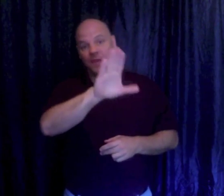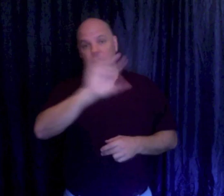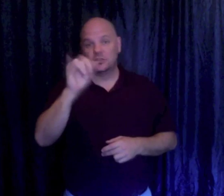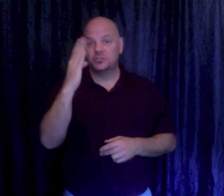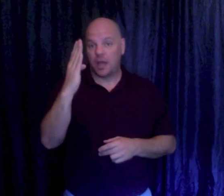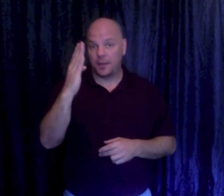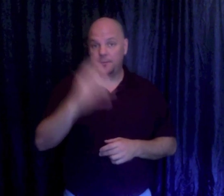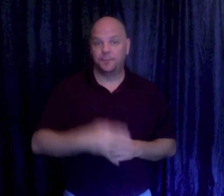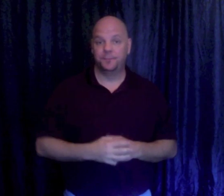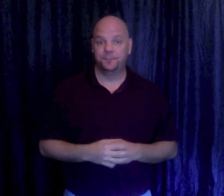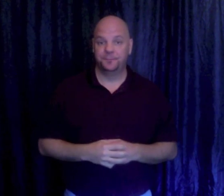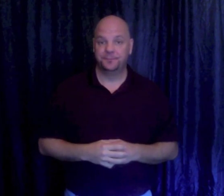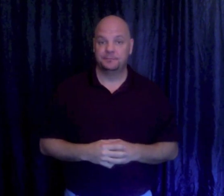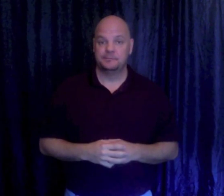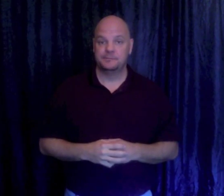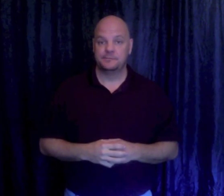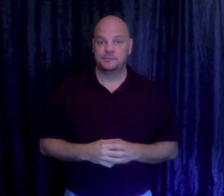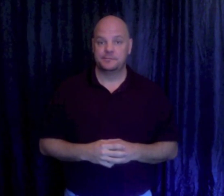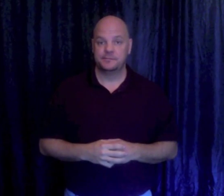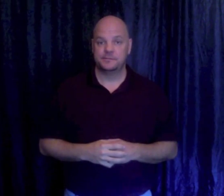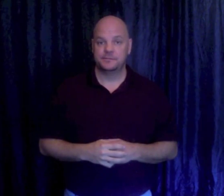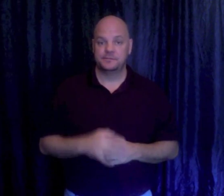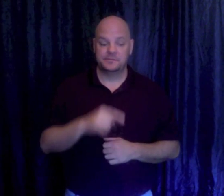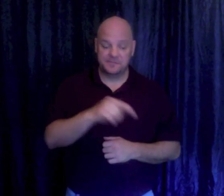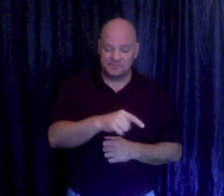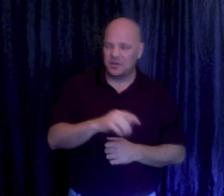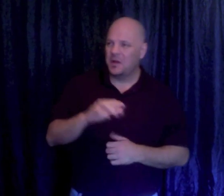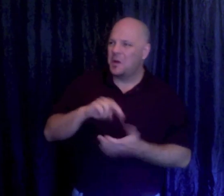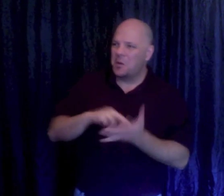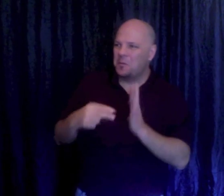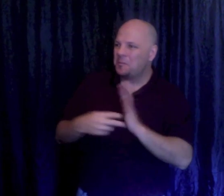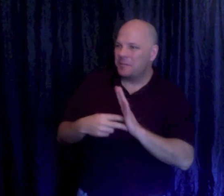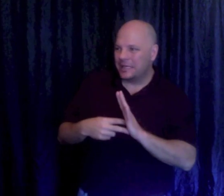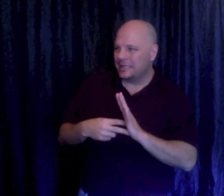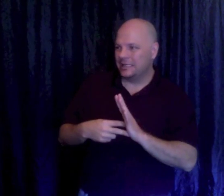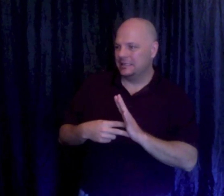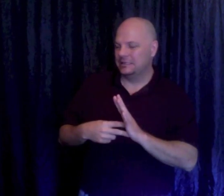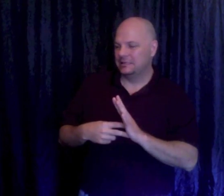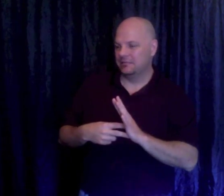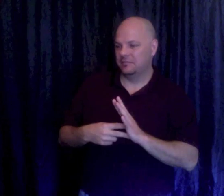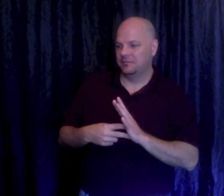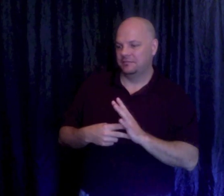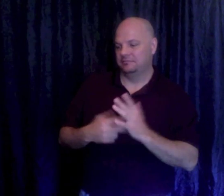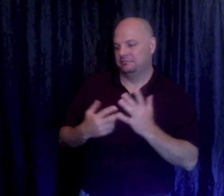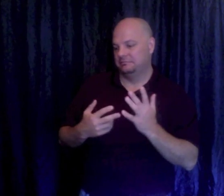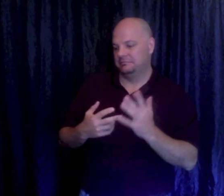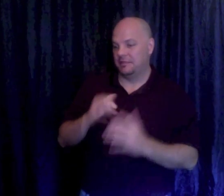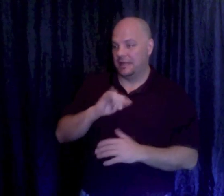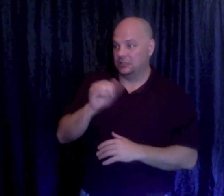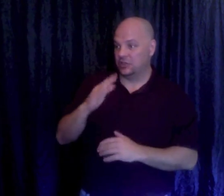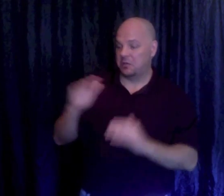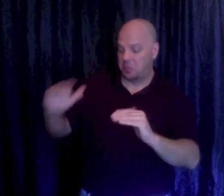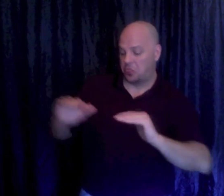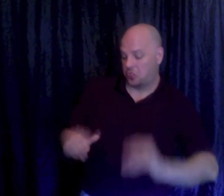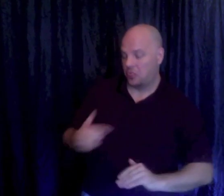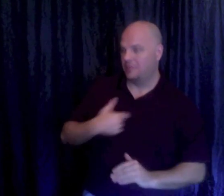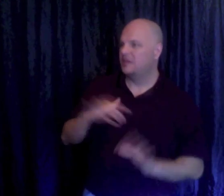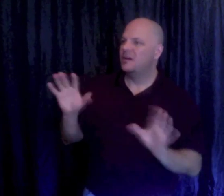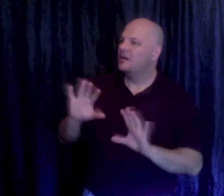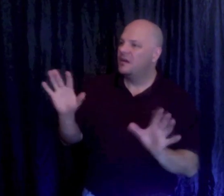And it's not that I'm not saying that it's below me. I'm just saying that I